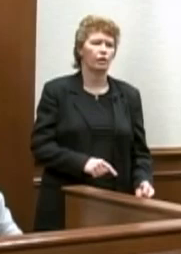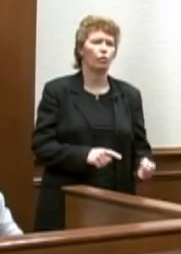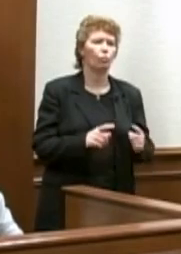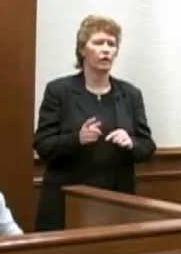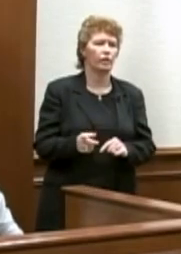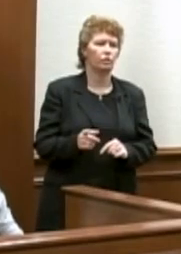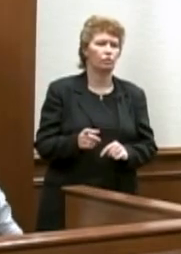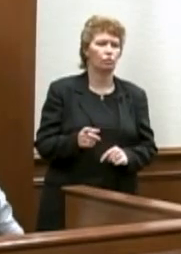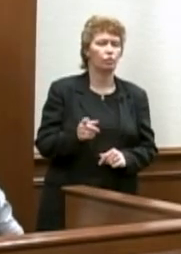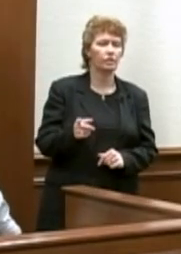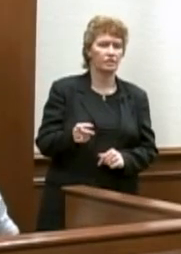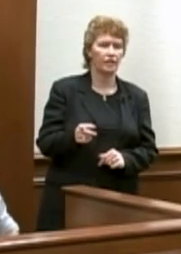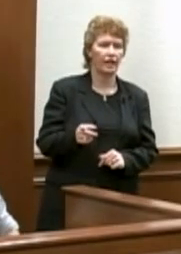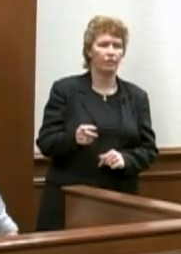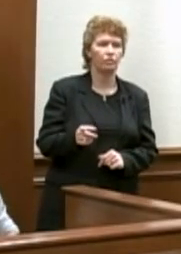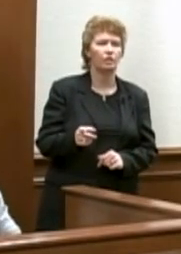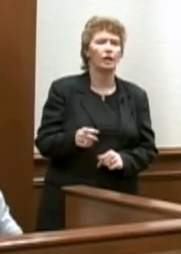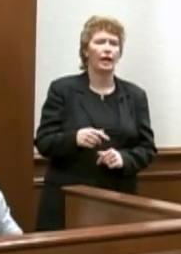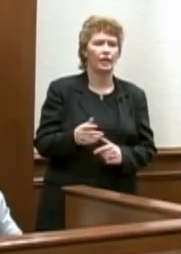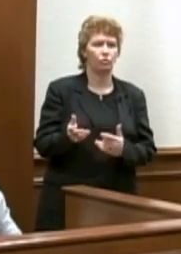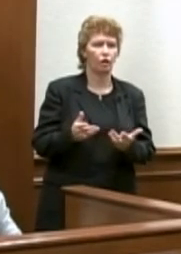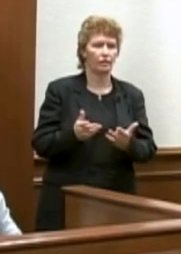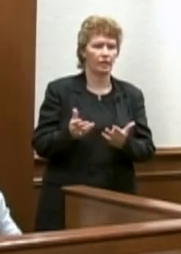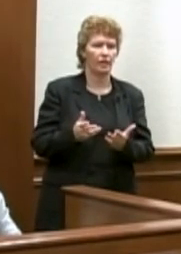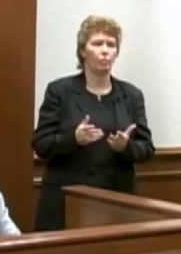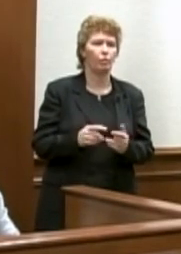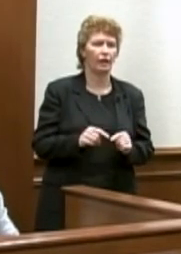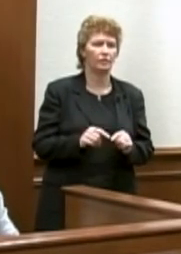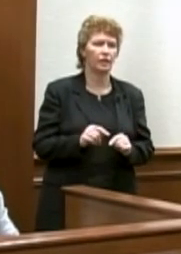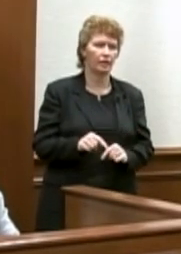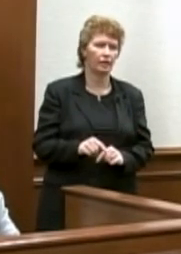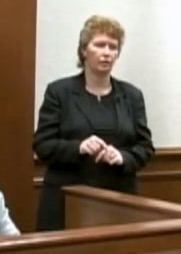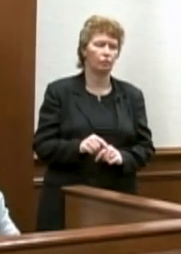I know that Sarah went to Chris's house and talked to